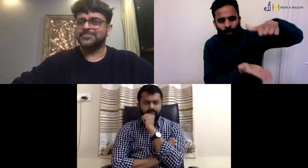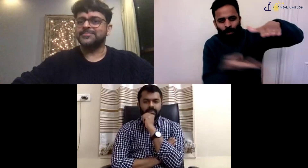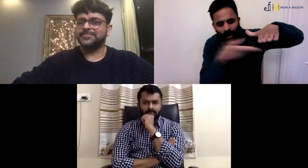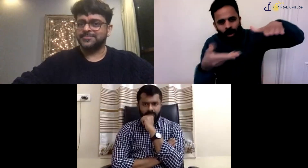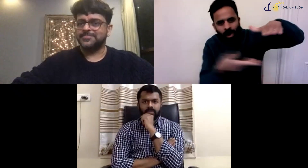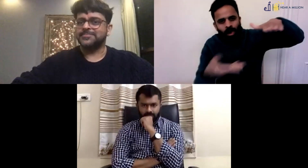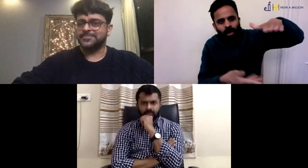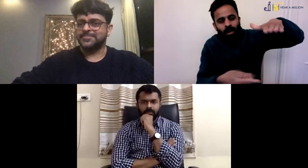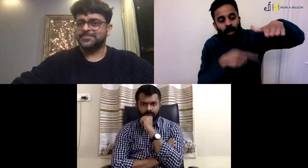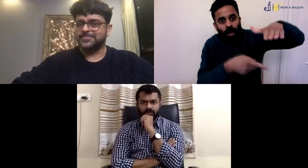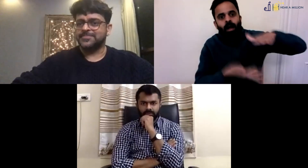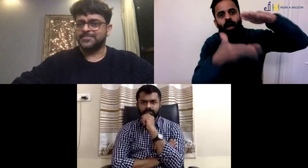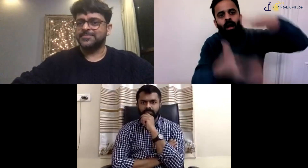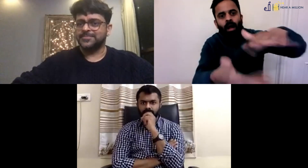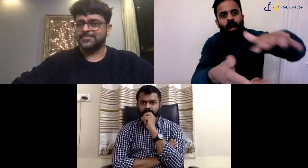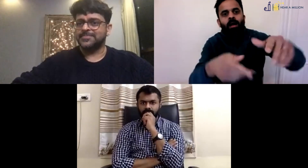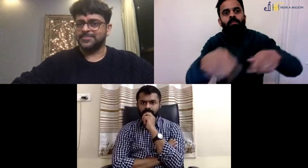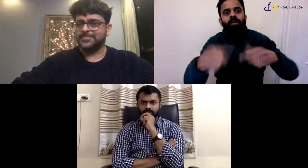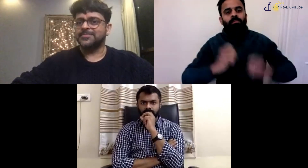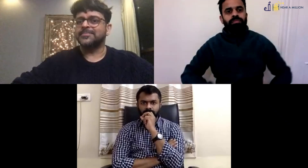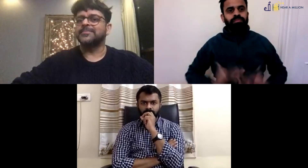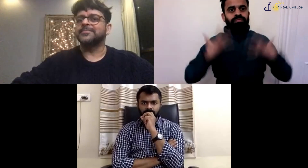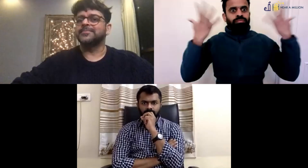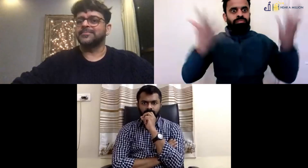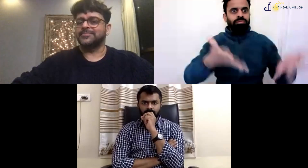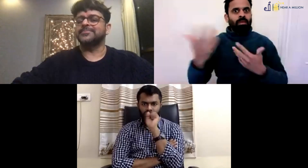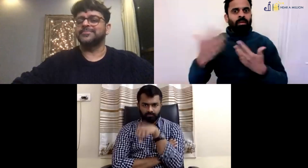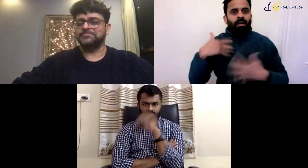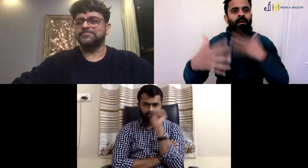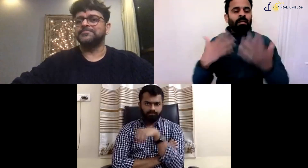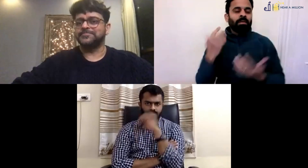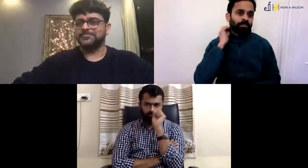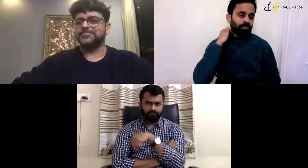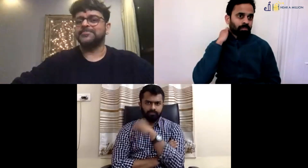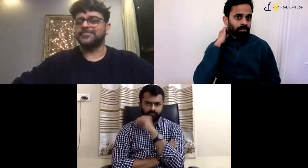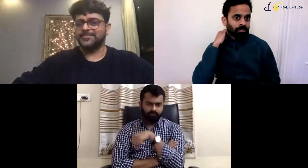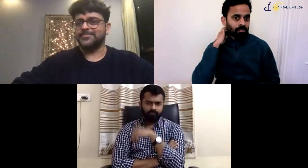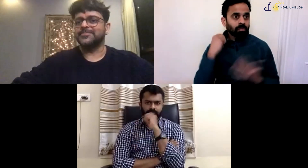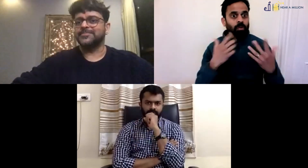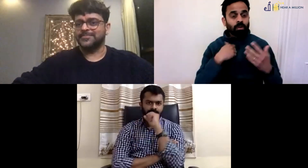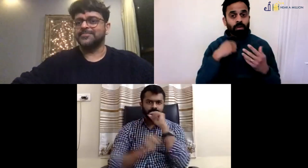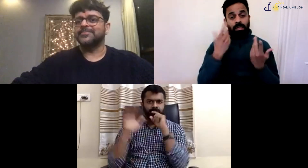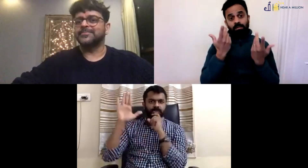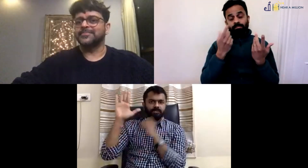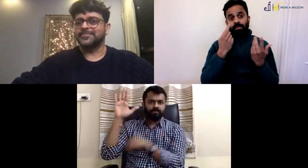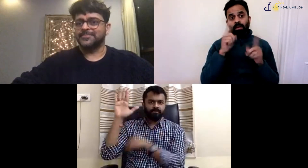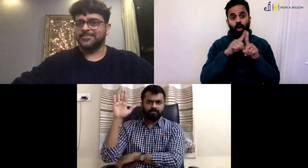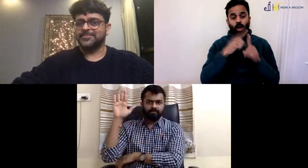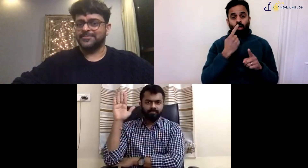of experiences, sharing of ideas, sharing of thoughts, so which inspires and which lets you